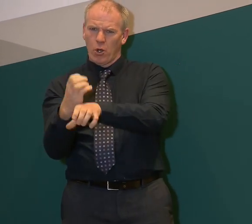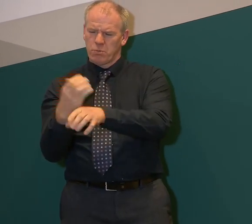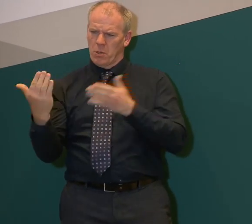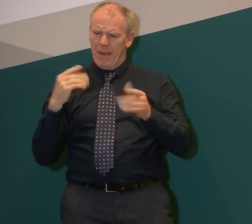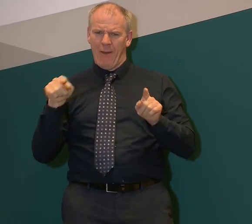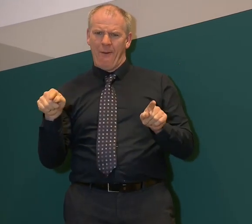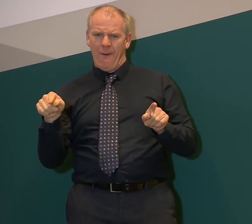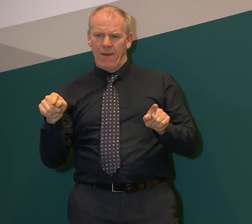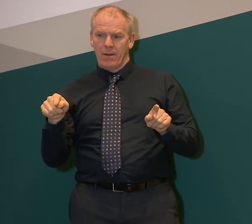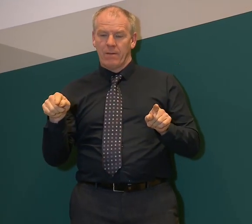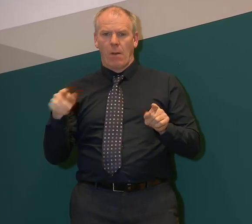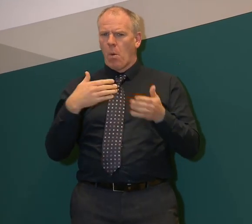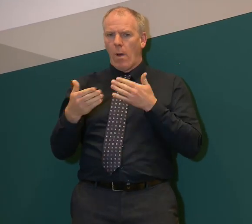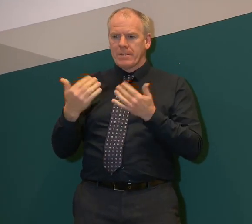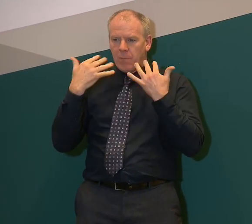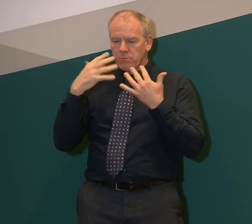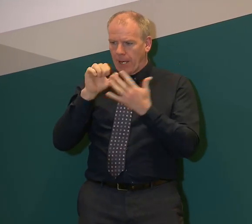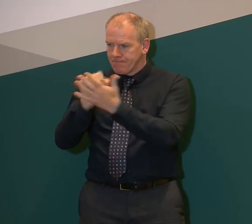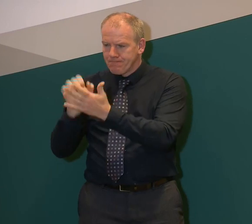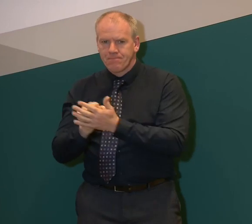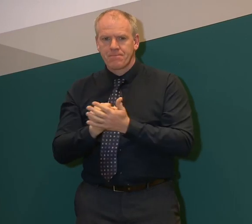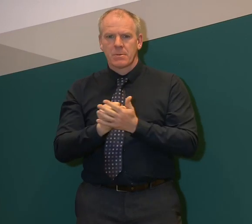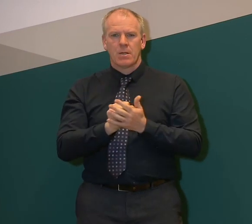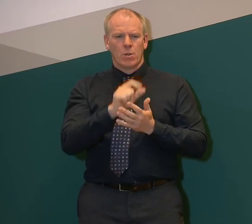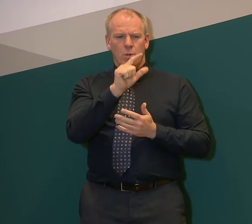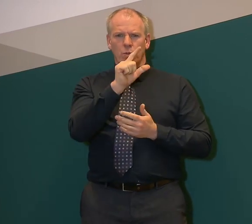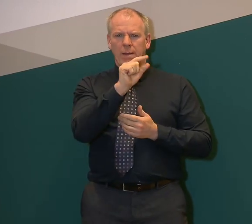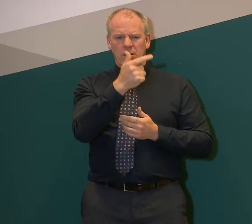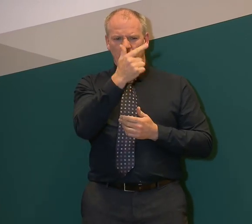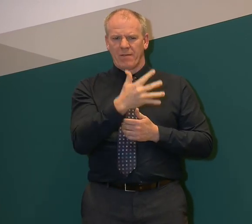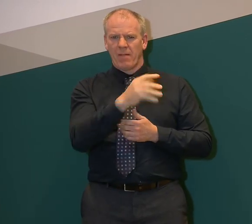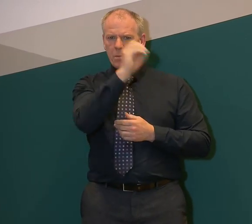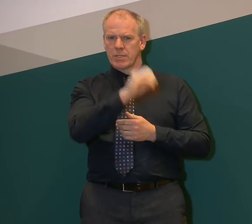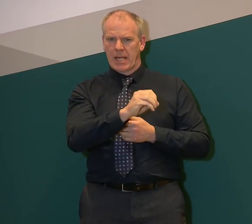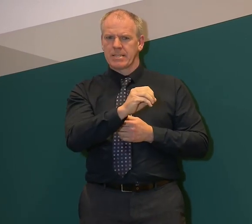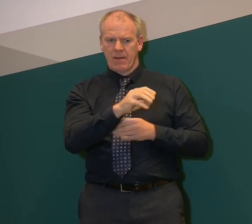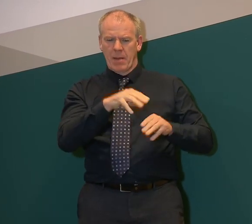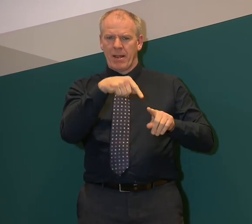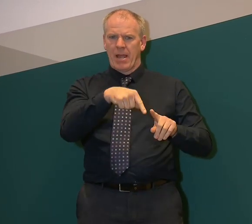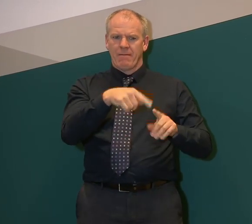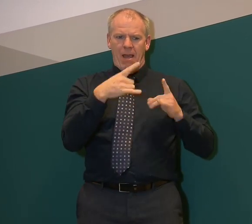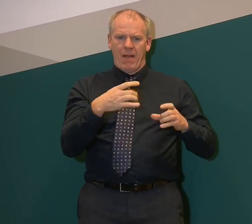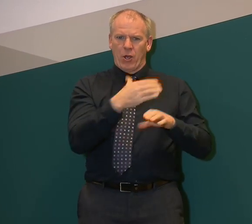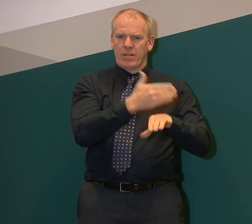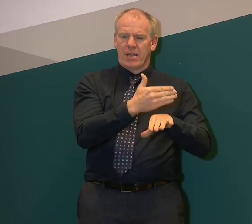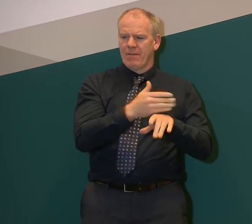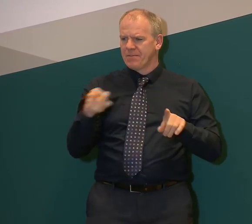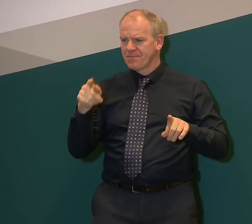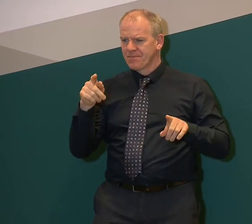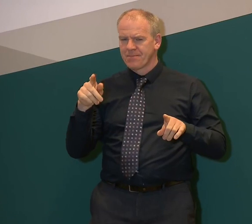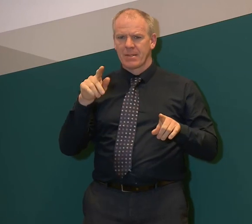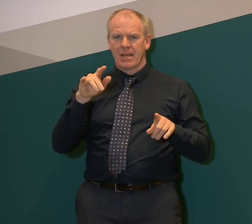from what published data we can find, 20 to 25% depending on the period. In Italy, it appears to be